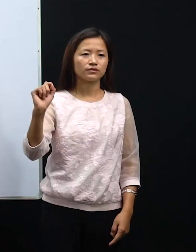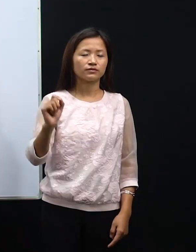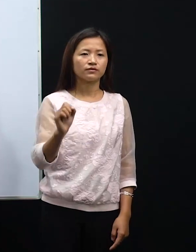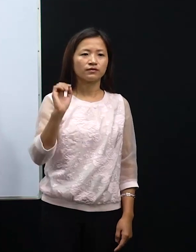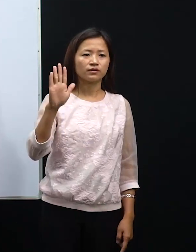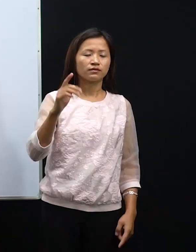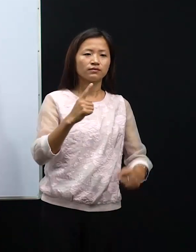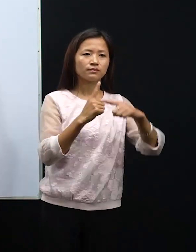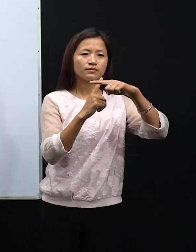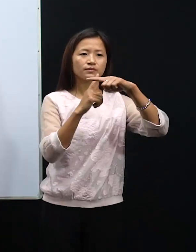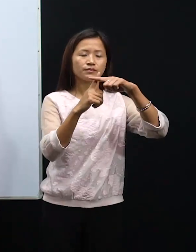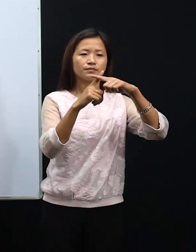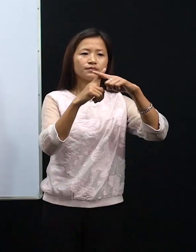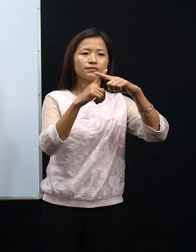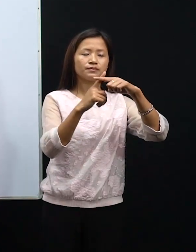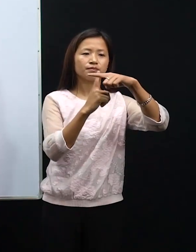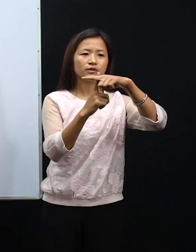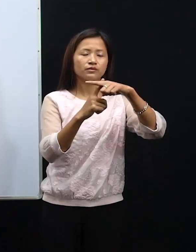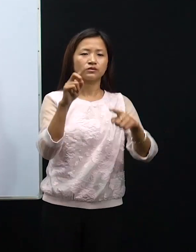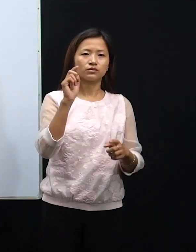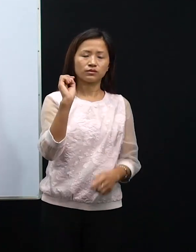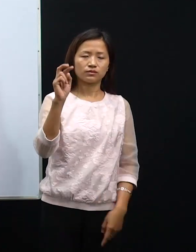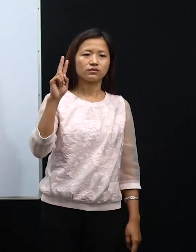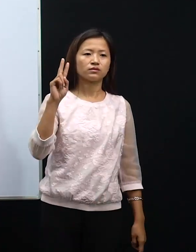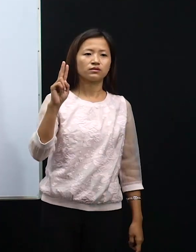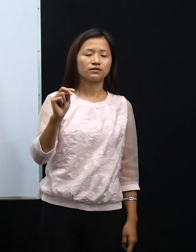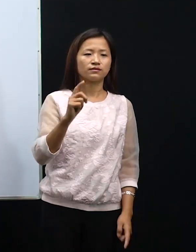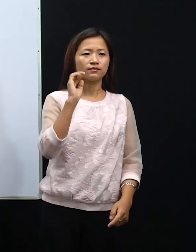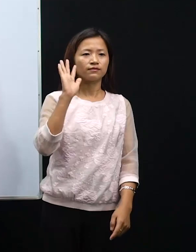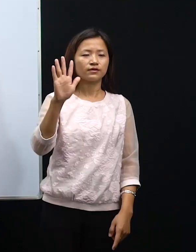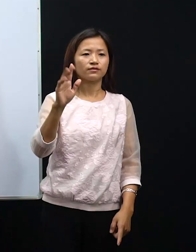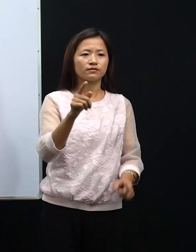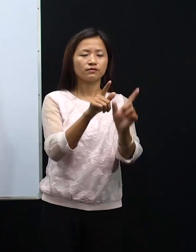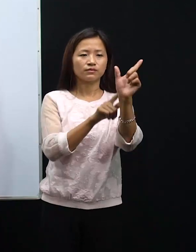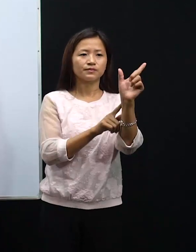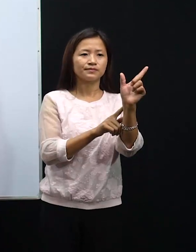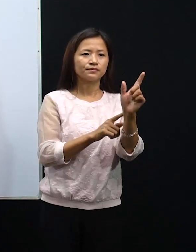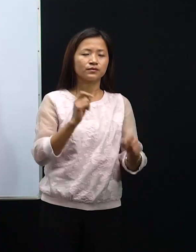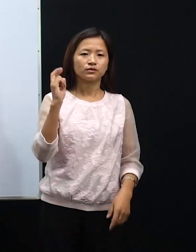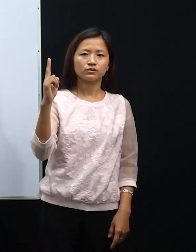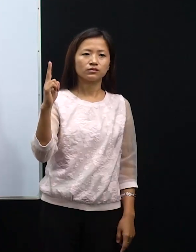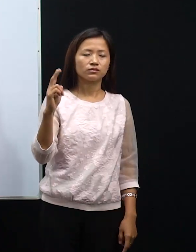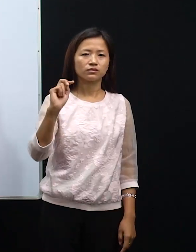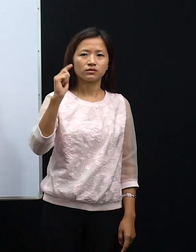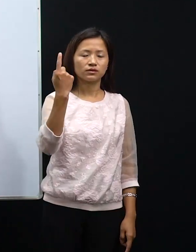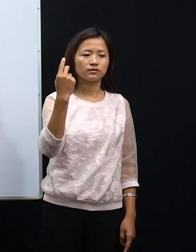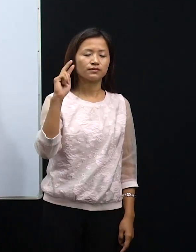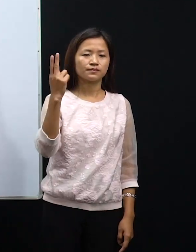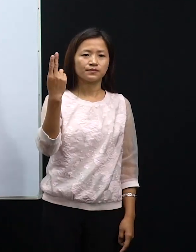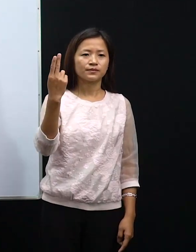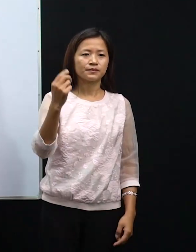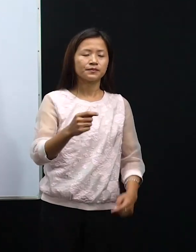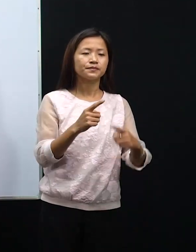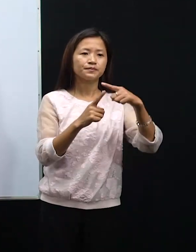2, we can say that 5y is the first term, 2 is your second term.